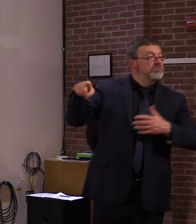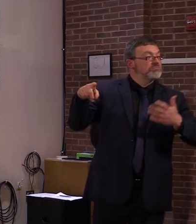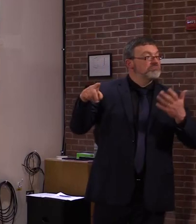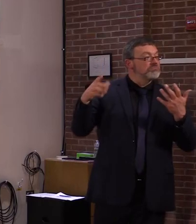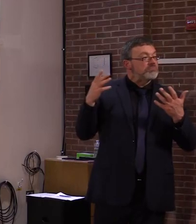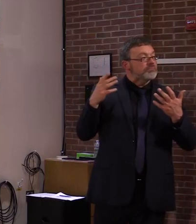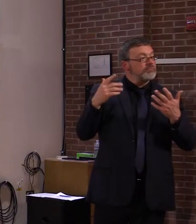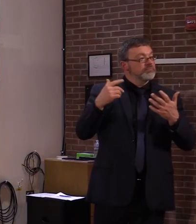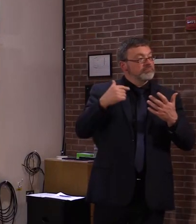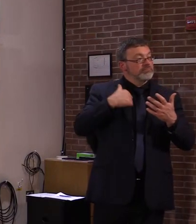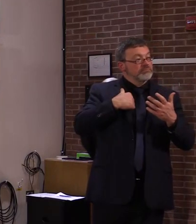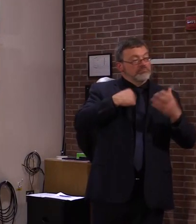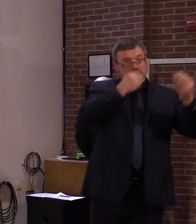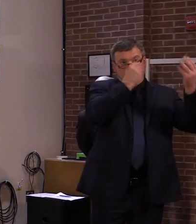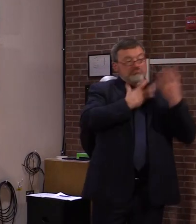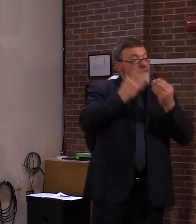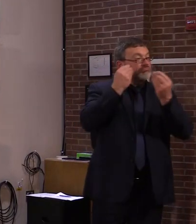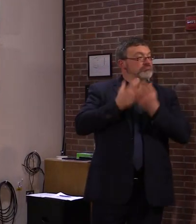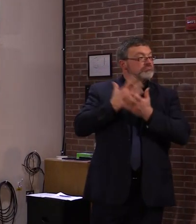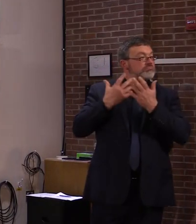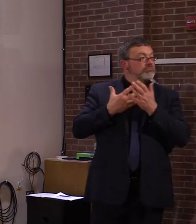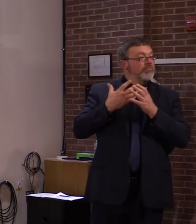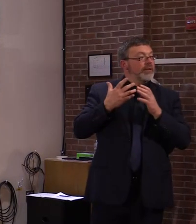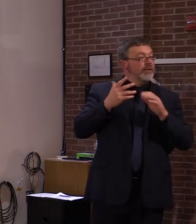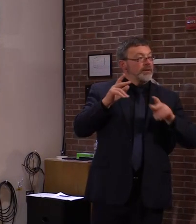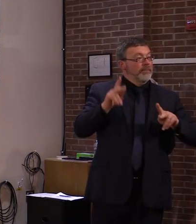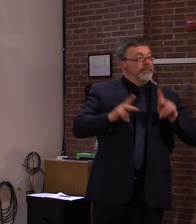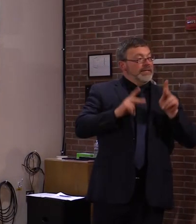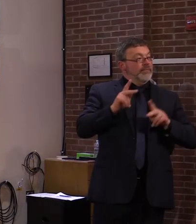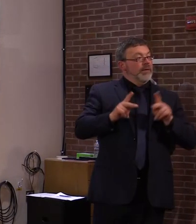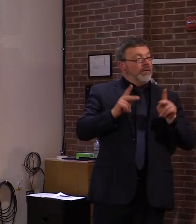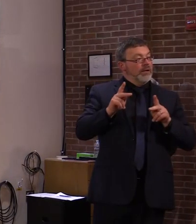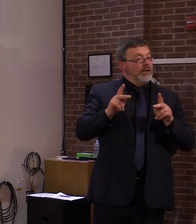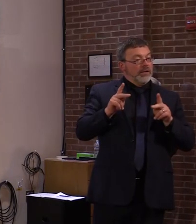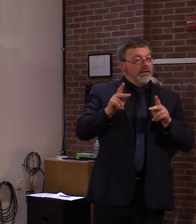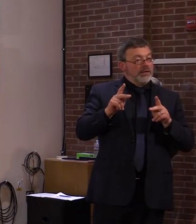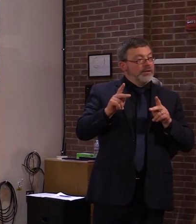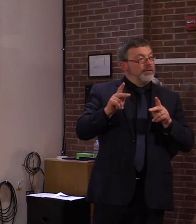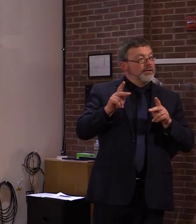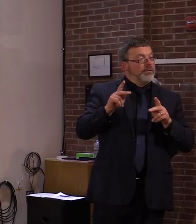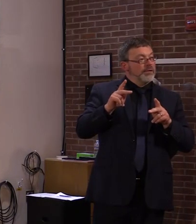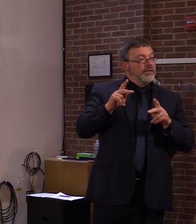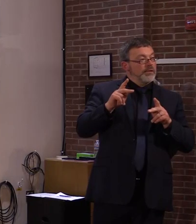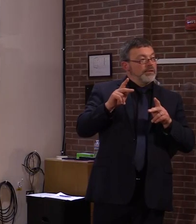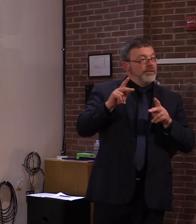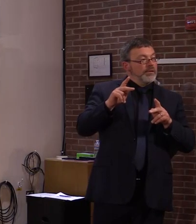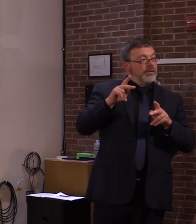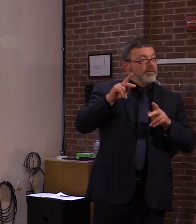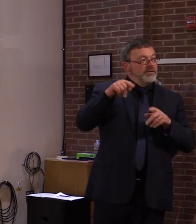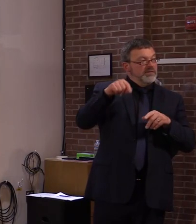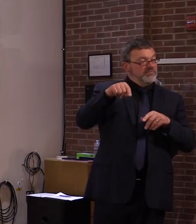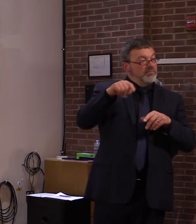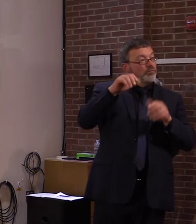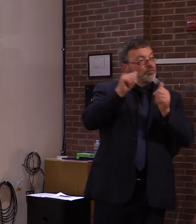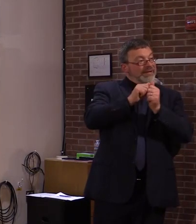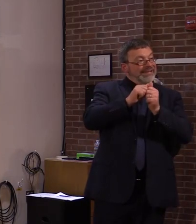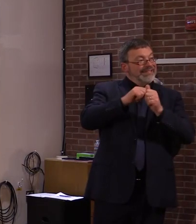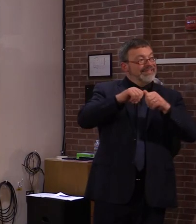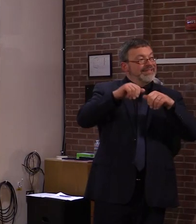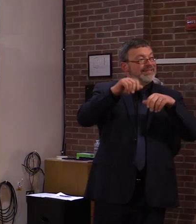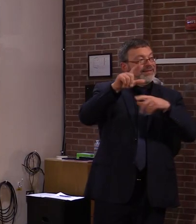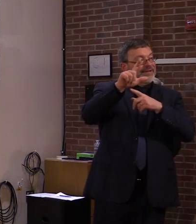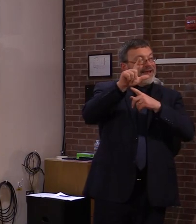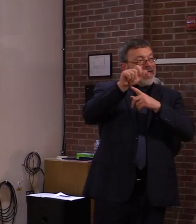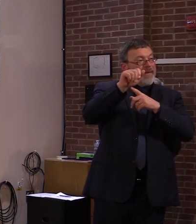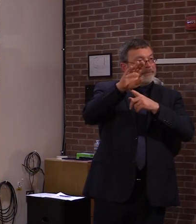hearing from people who are involved in the lab testing within state government that there's more